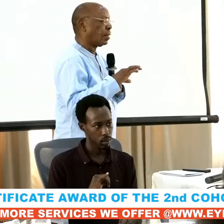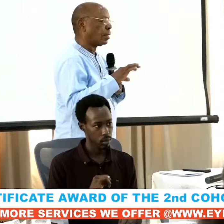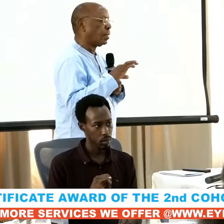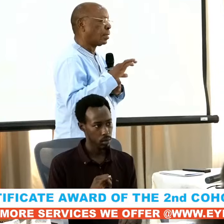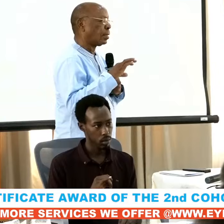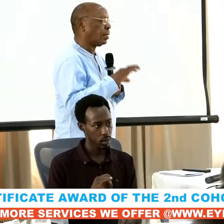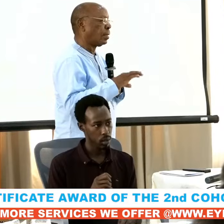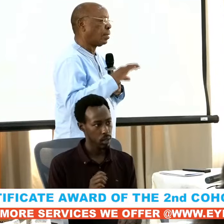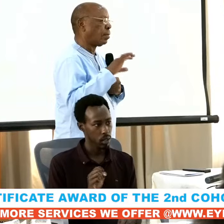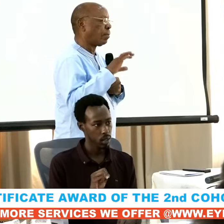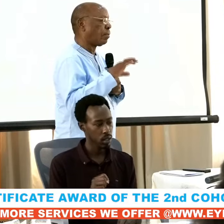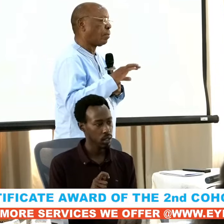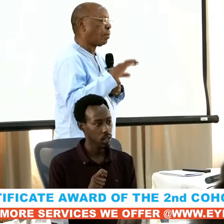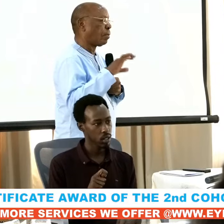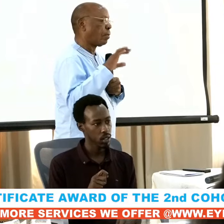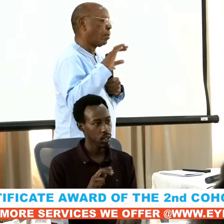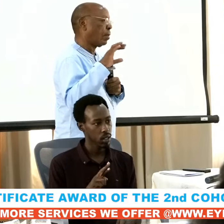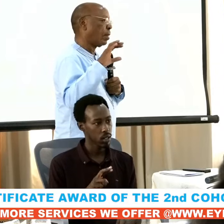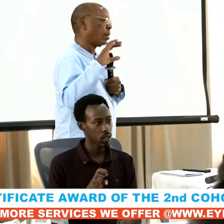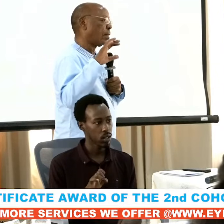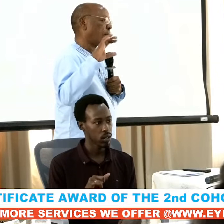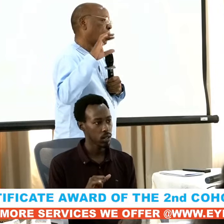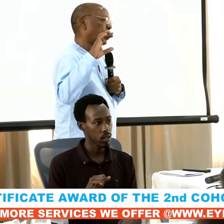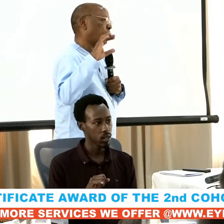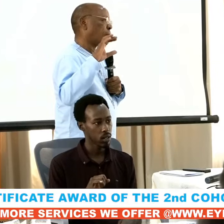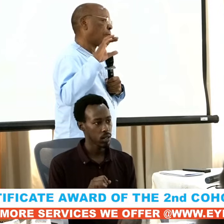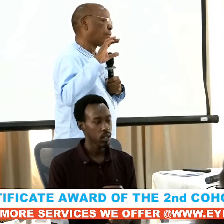At health center 3, 4,